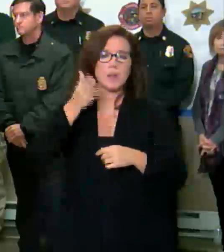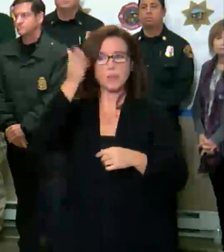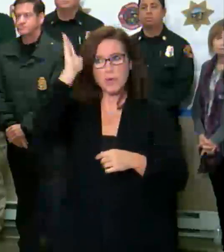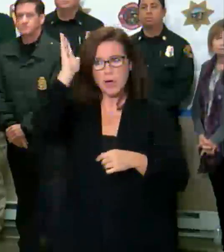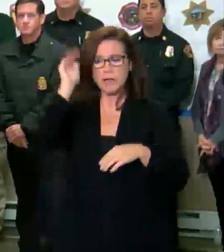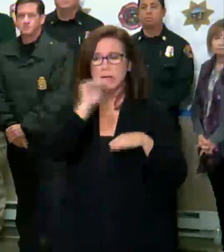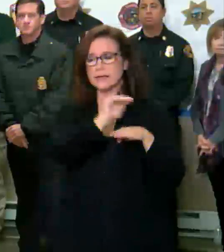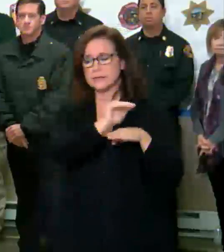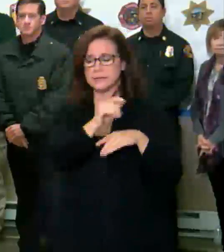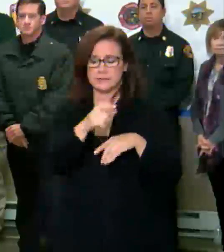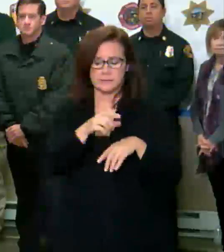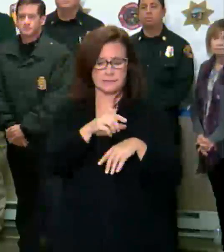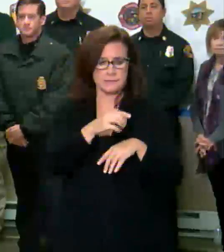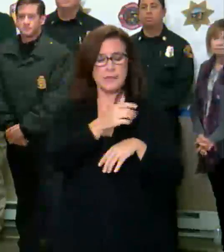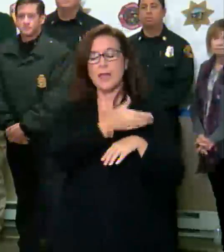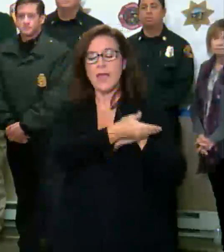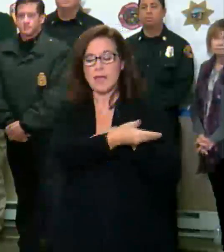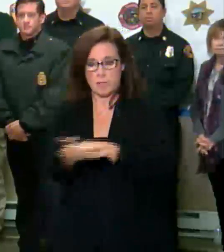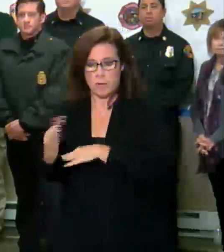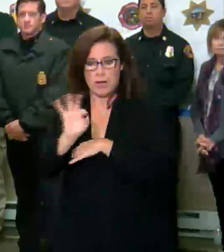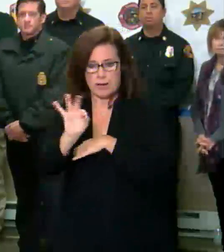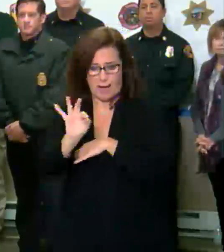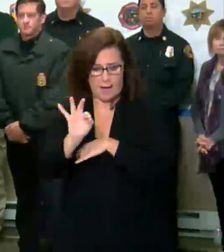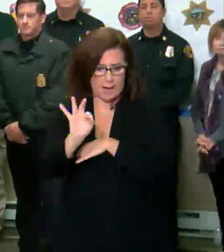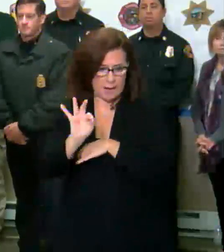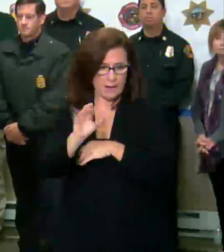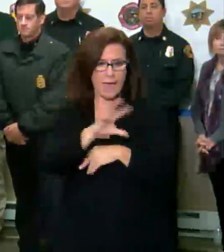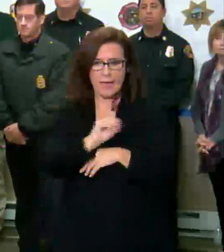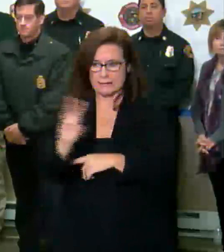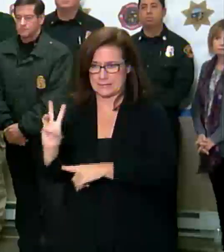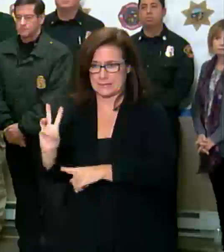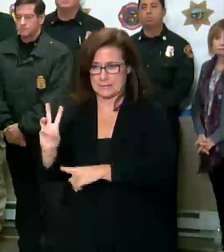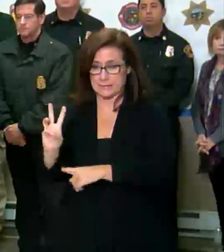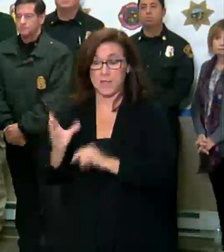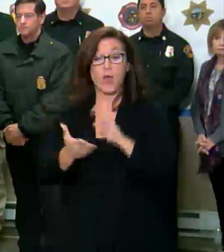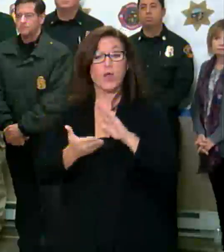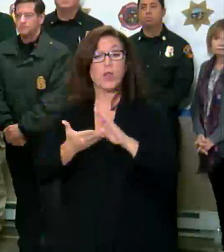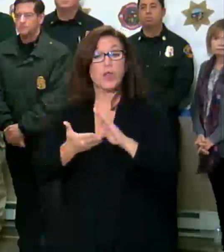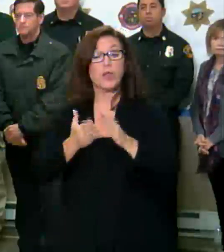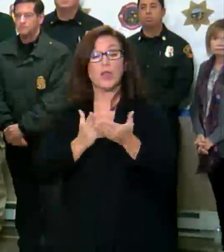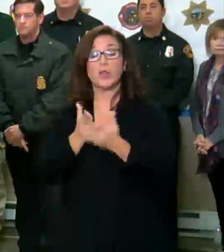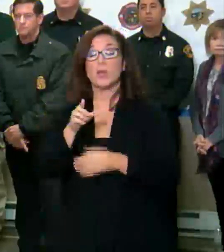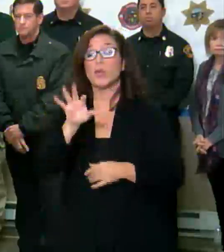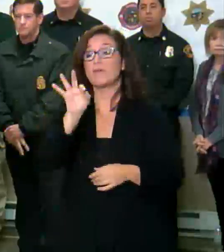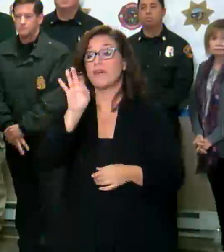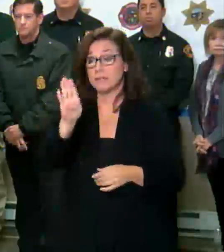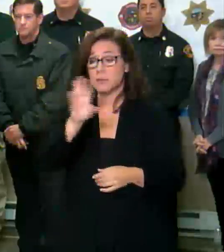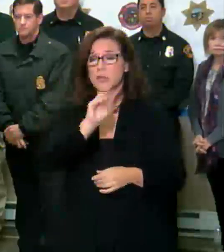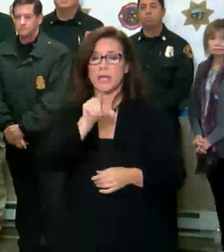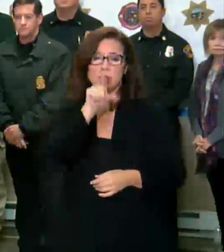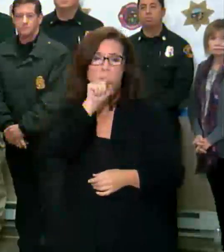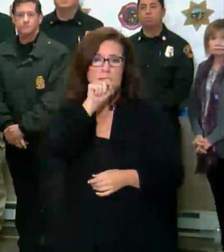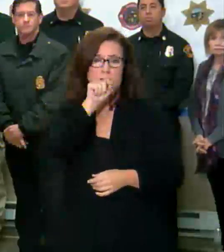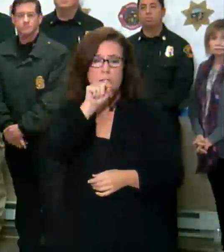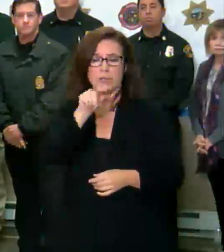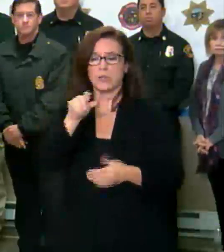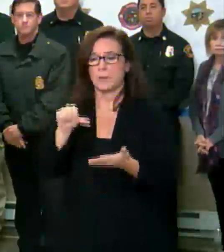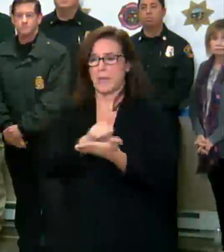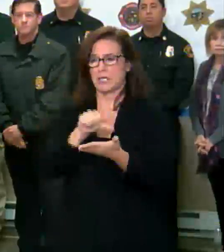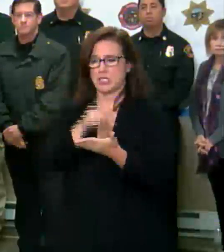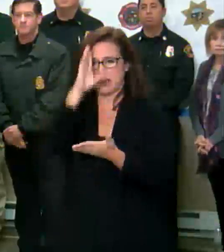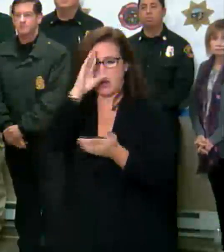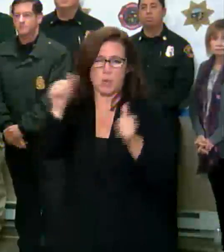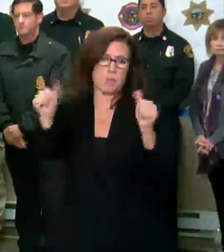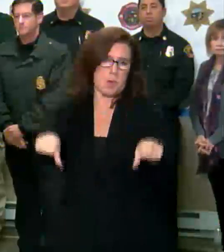a.m. and 6:30 p.m. daily via the Ventura County Fire Department Facebook and Twitter pages, daily updates on the status of the